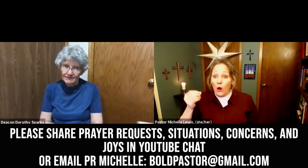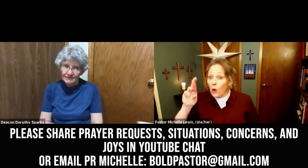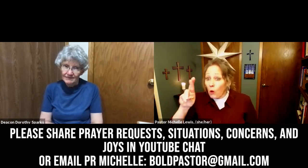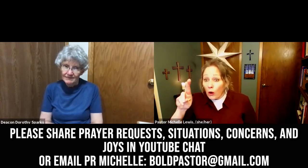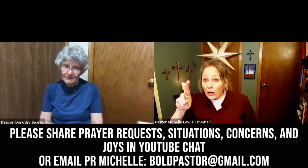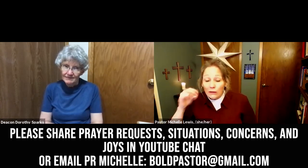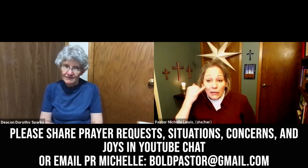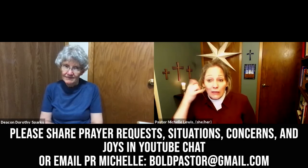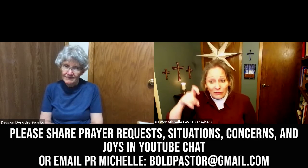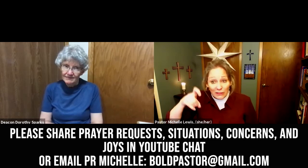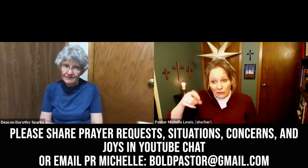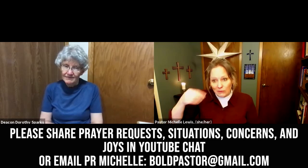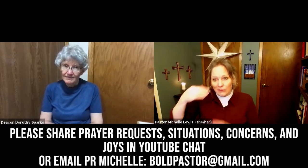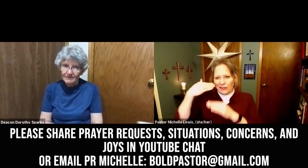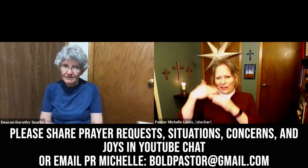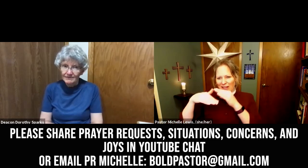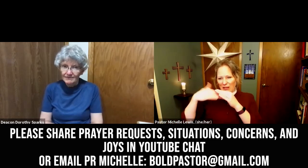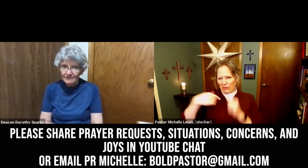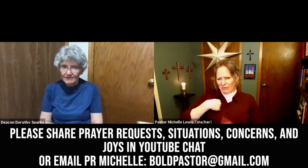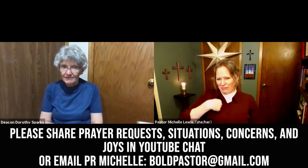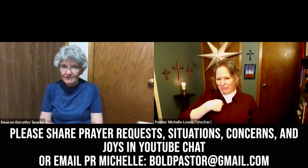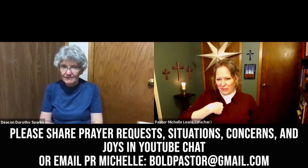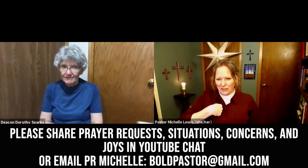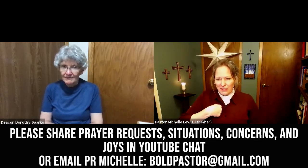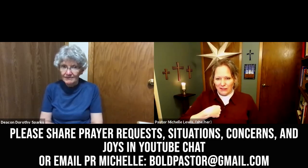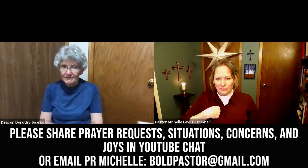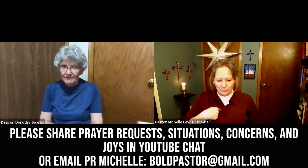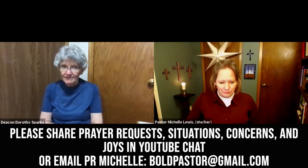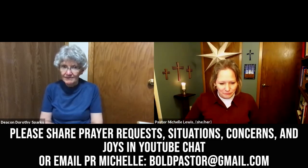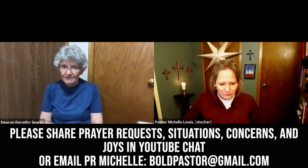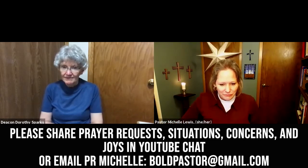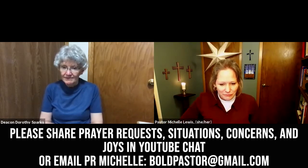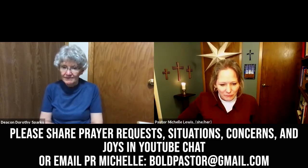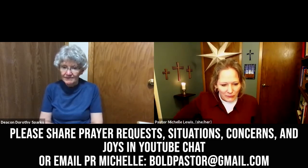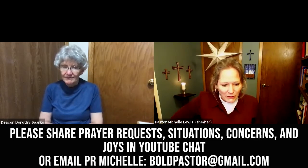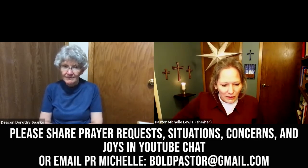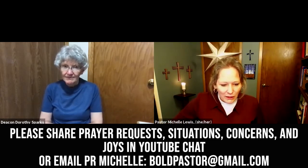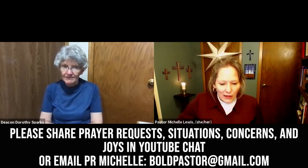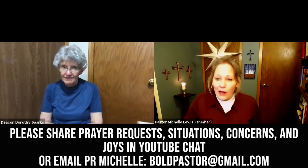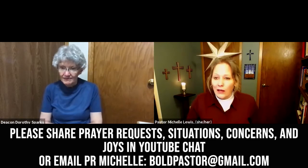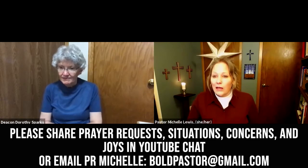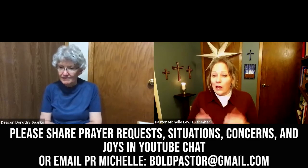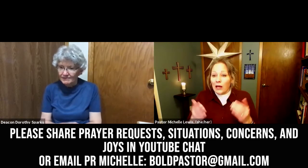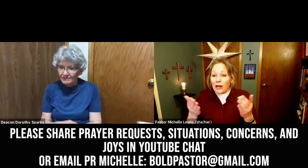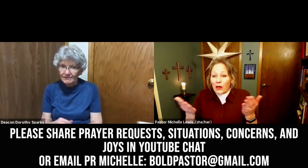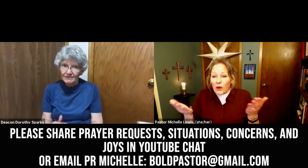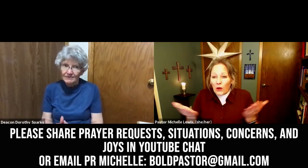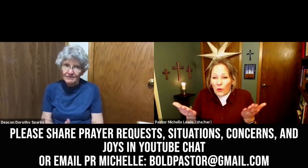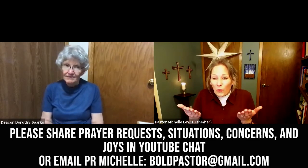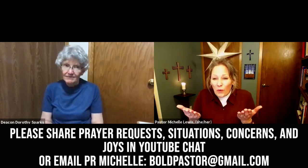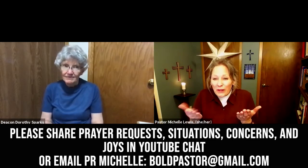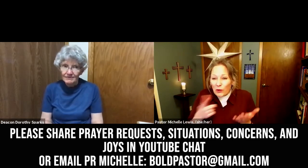Under our YouTube video, you see the comments box. Or if you need to, you can send an email directly to me at the church.